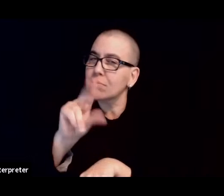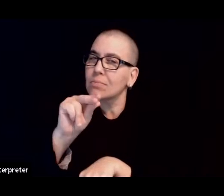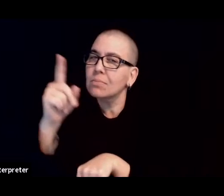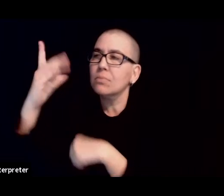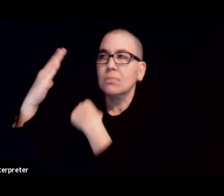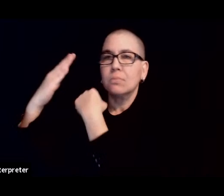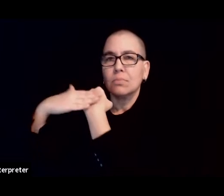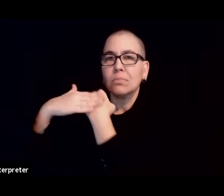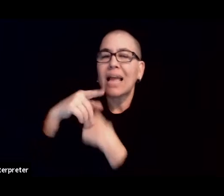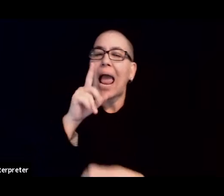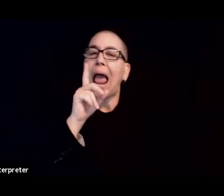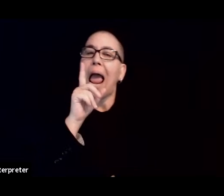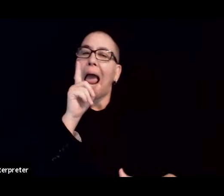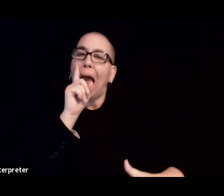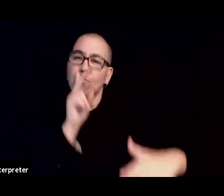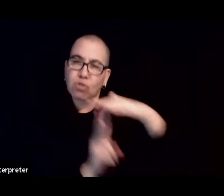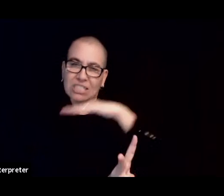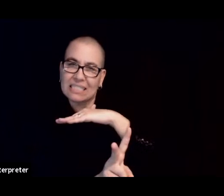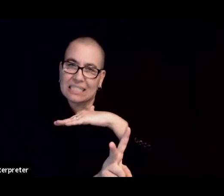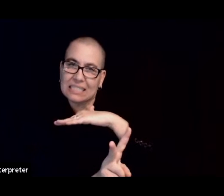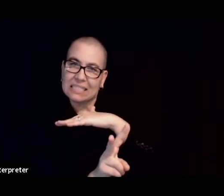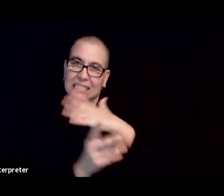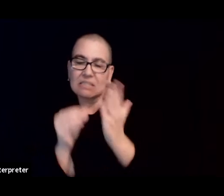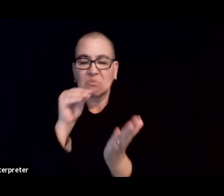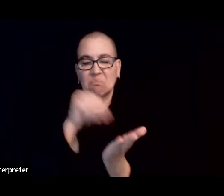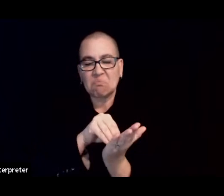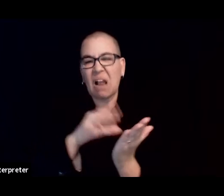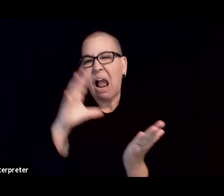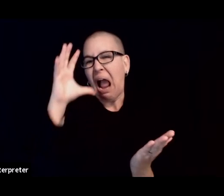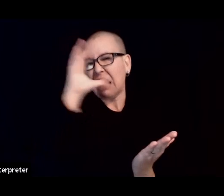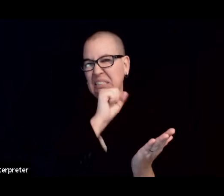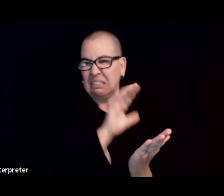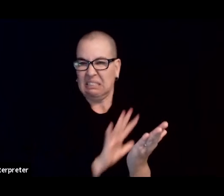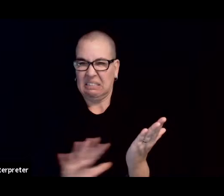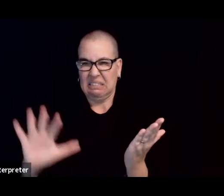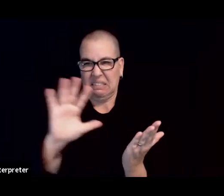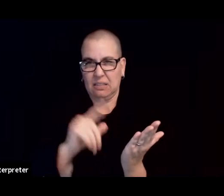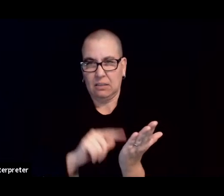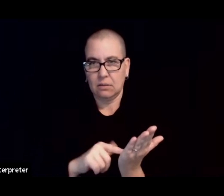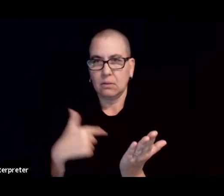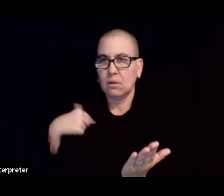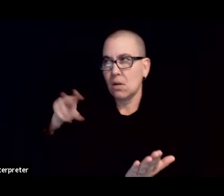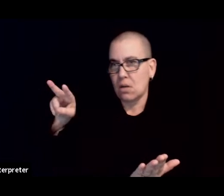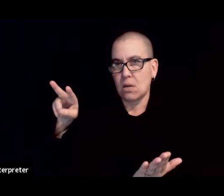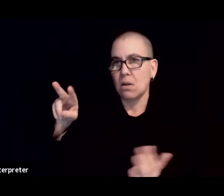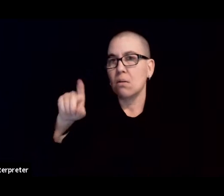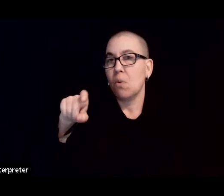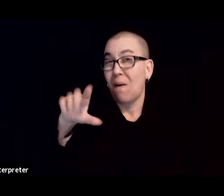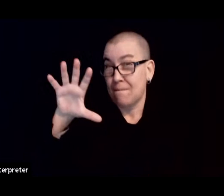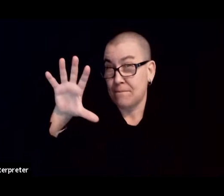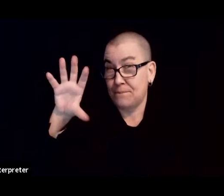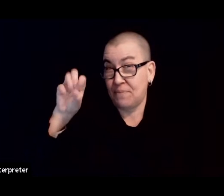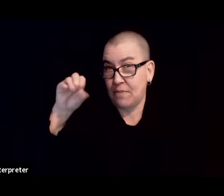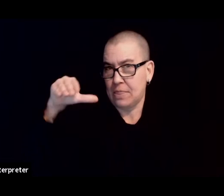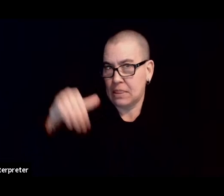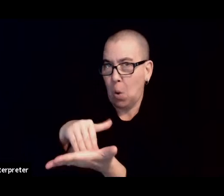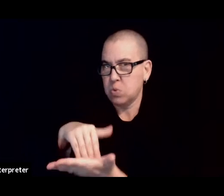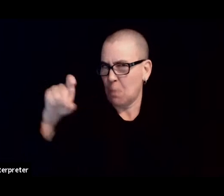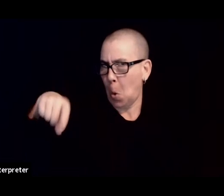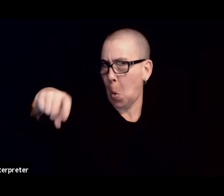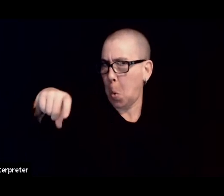much. The number was in the 50,000. I don't recall it right off the top of my